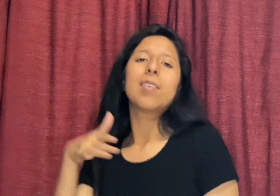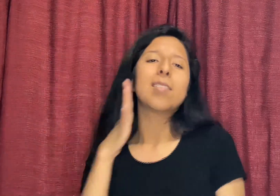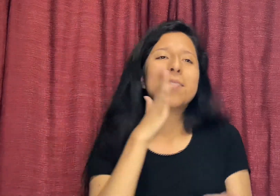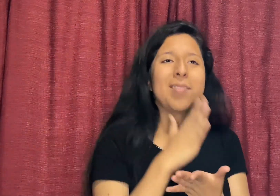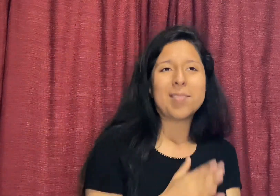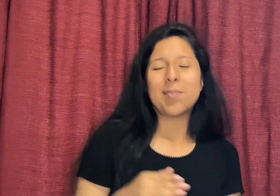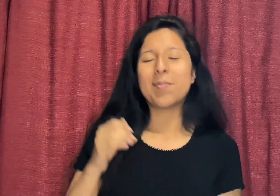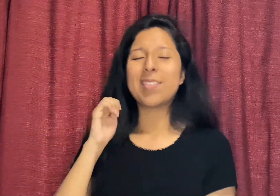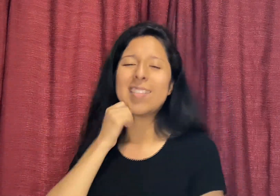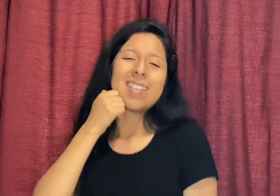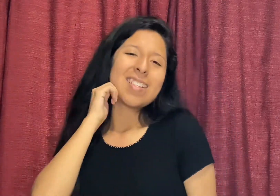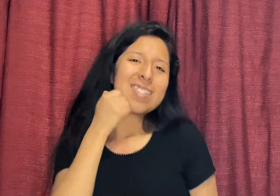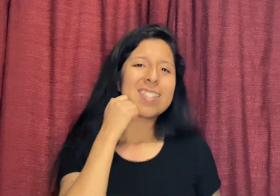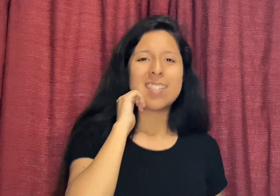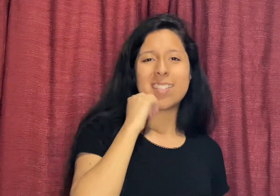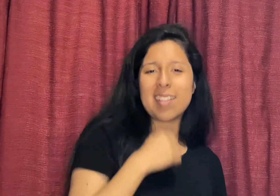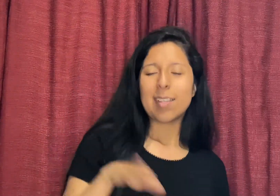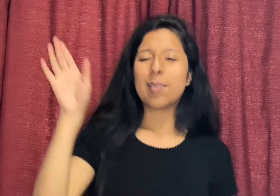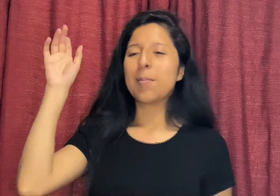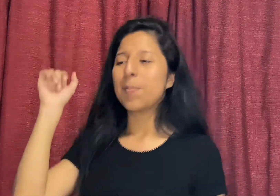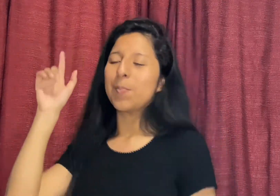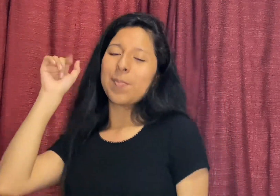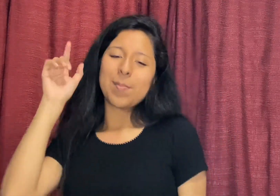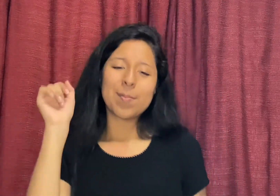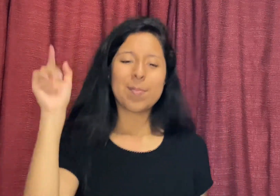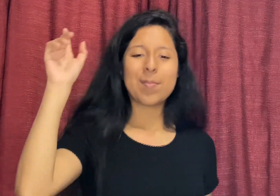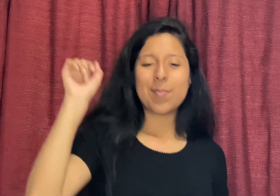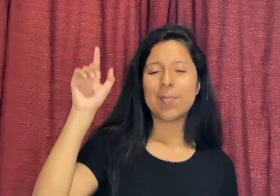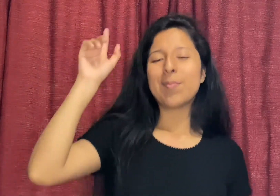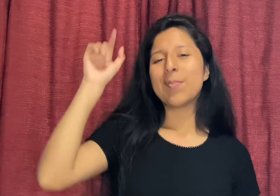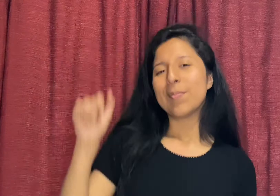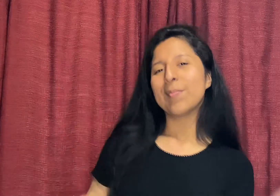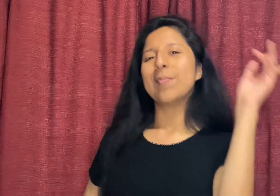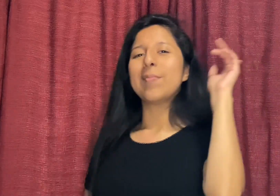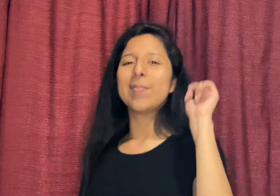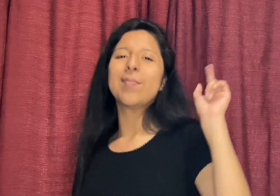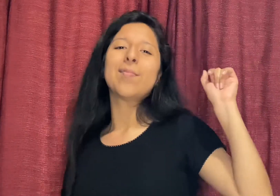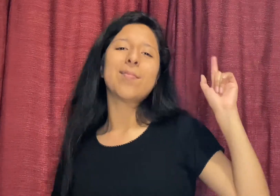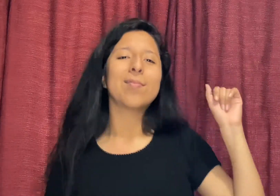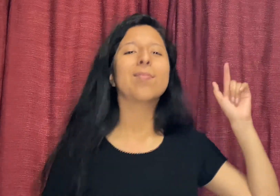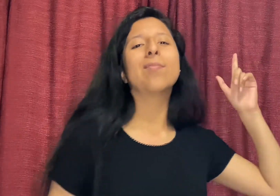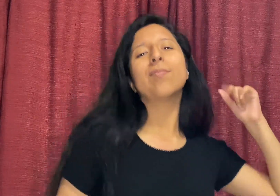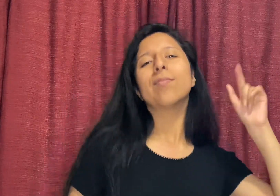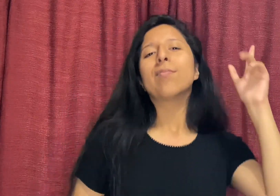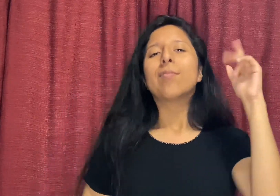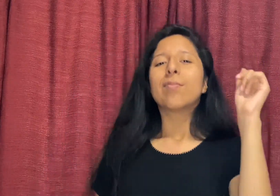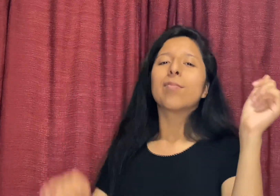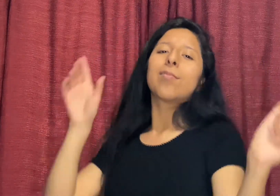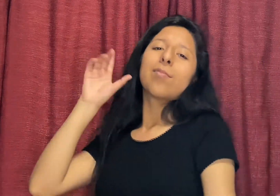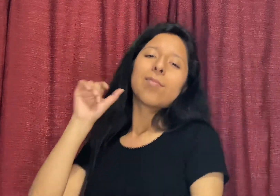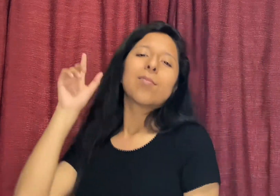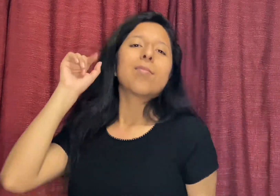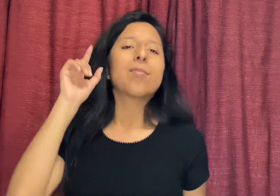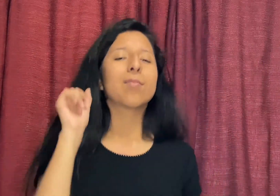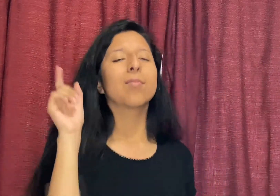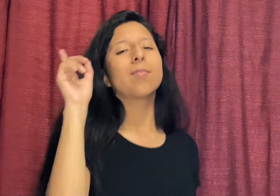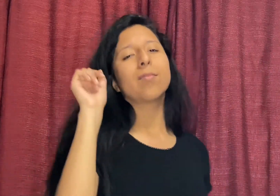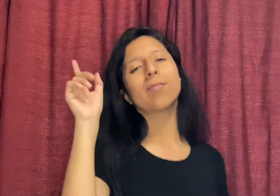Why, don't be shy, shy, shy. La la la la la, la la la la la, la la la la